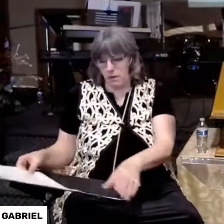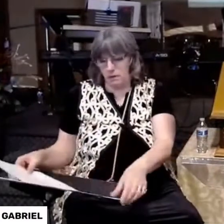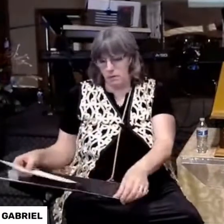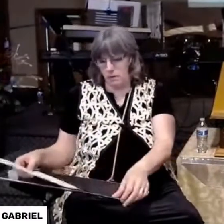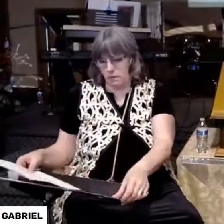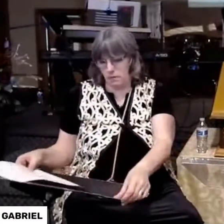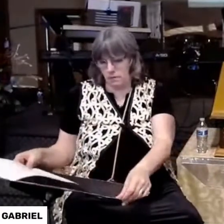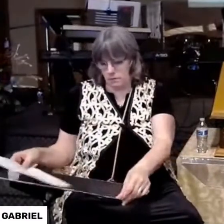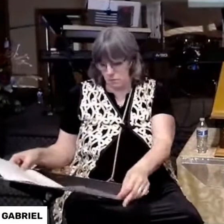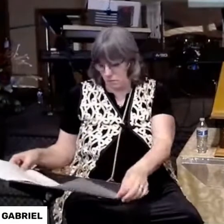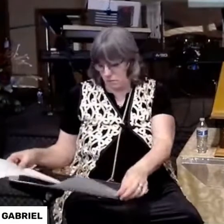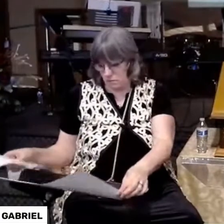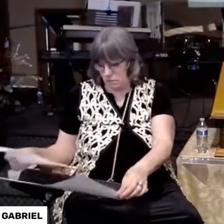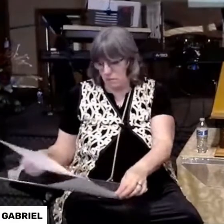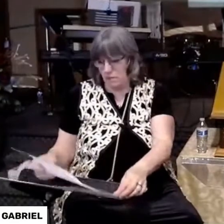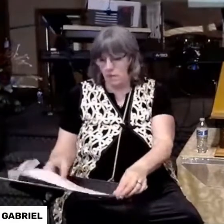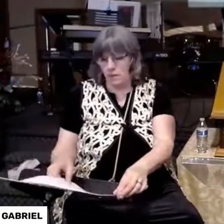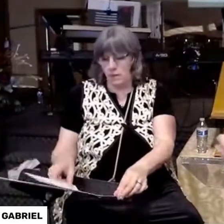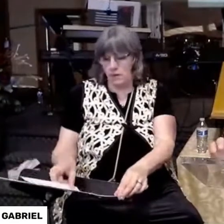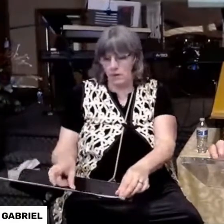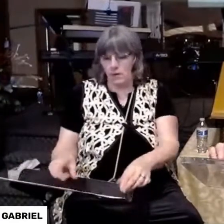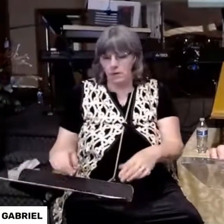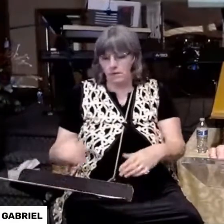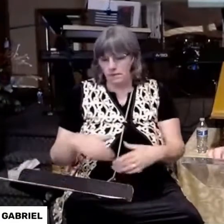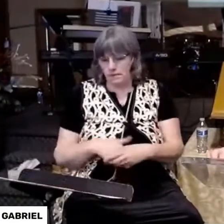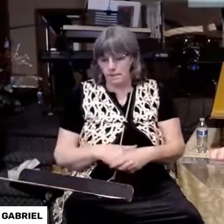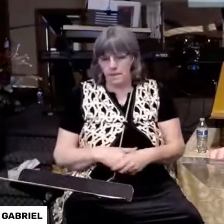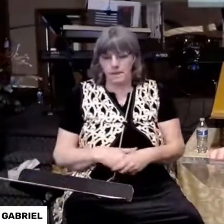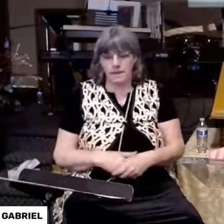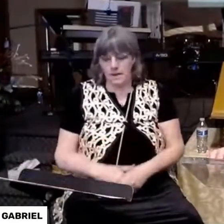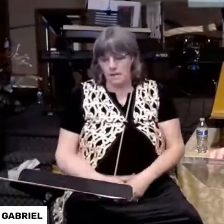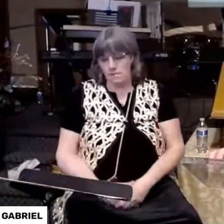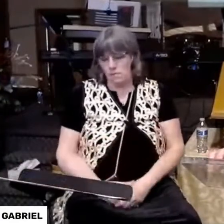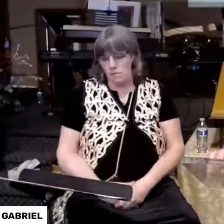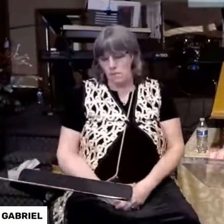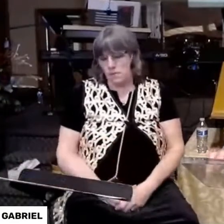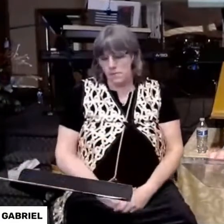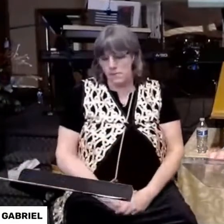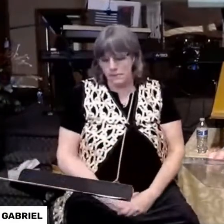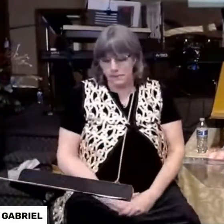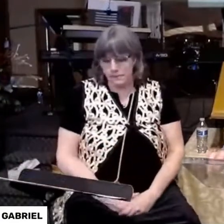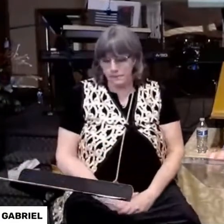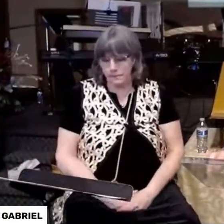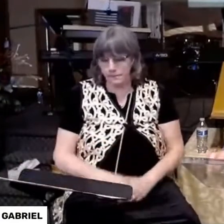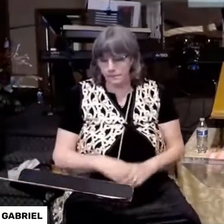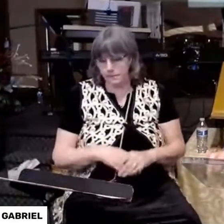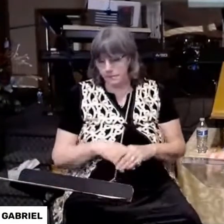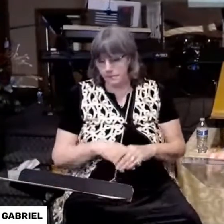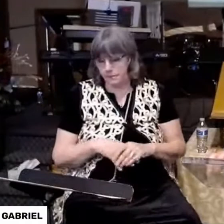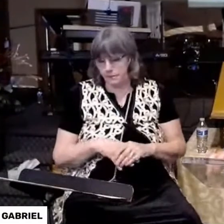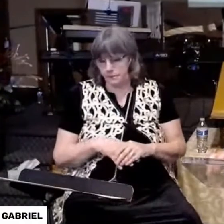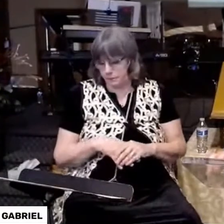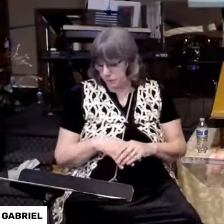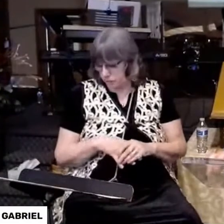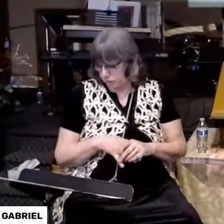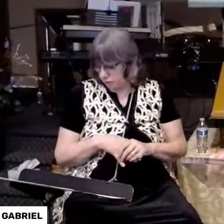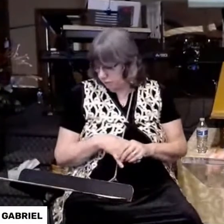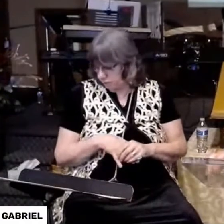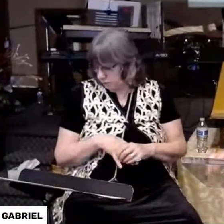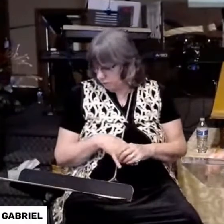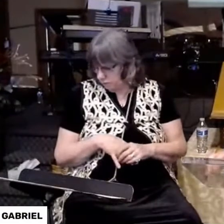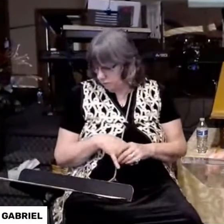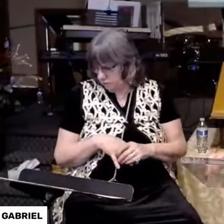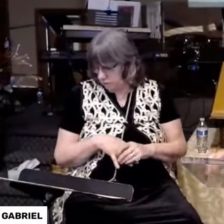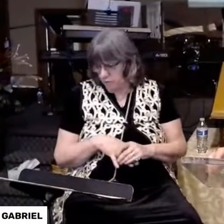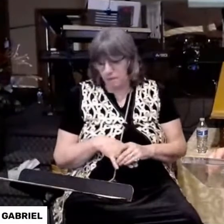So, again, if the Torah were to be given to us today, addressing the problems of today,